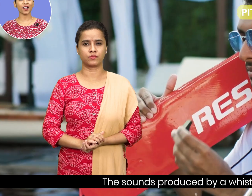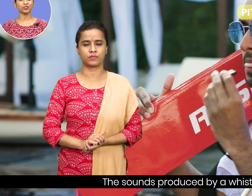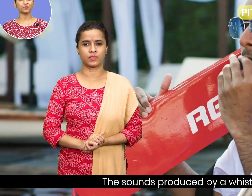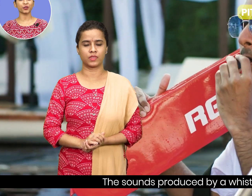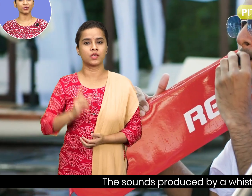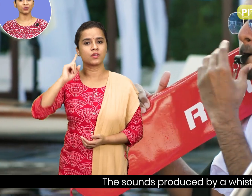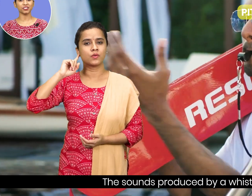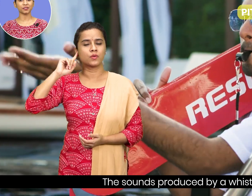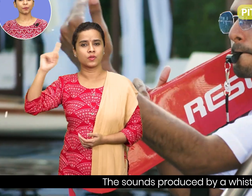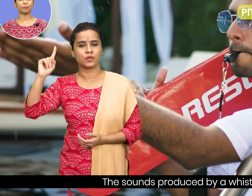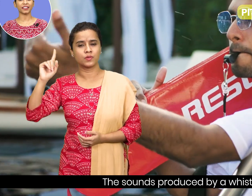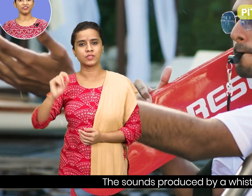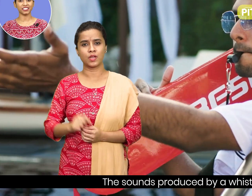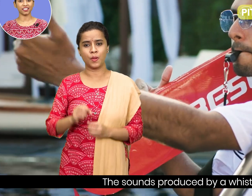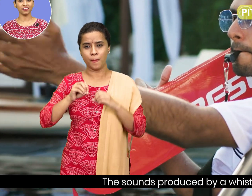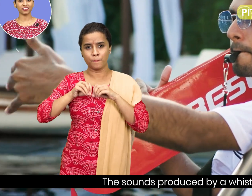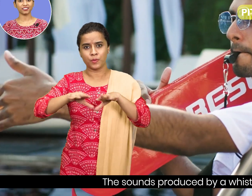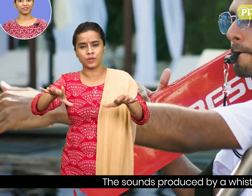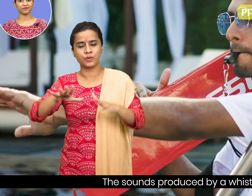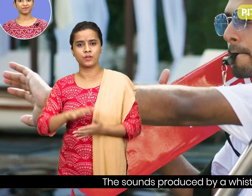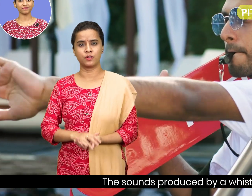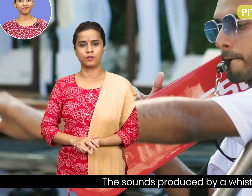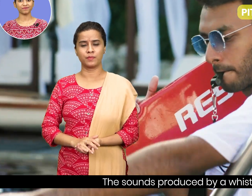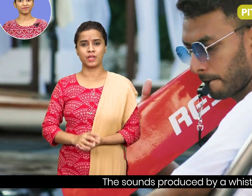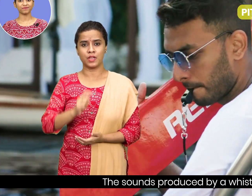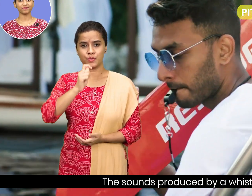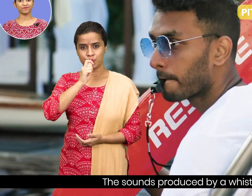The sounds produced by a whistle,